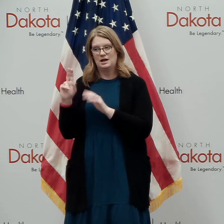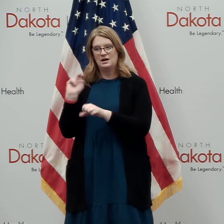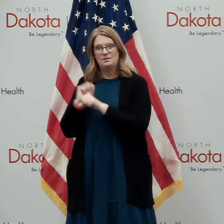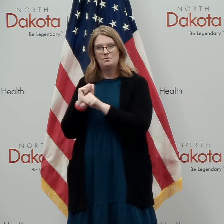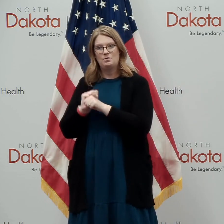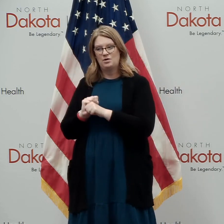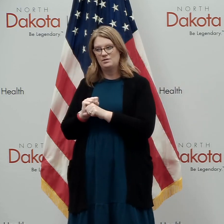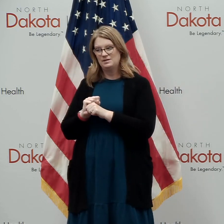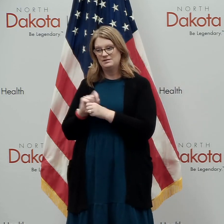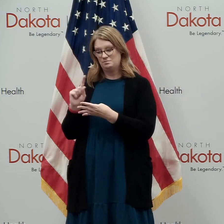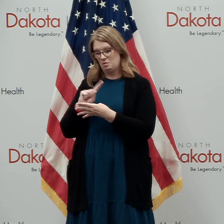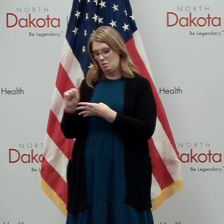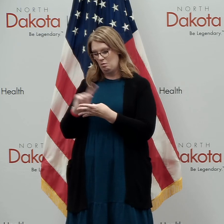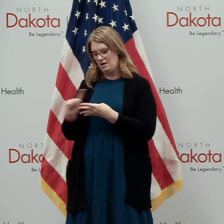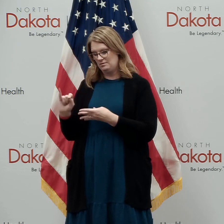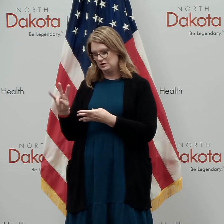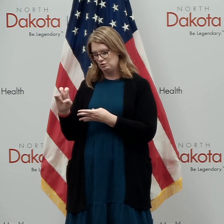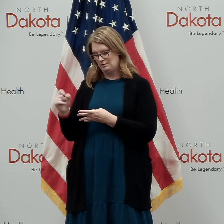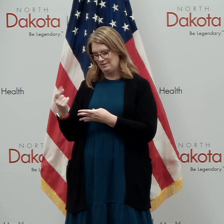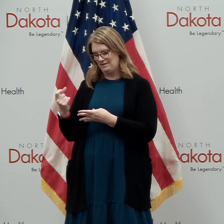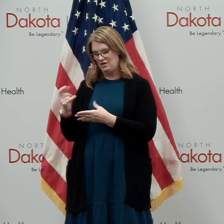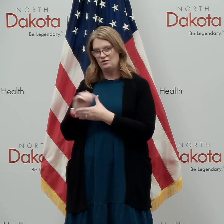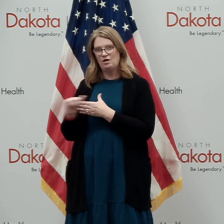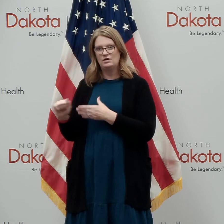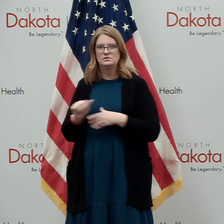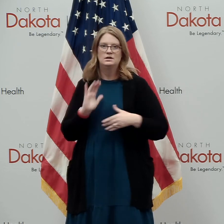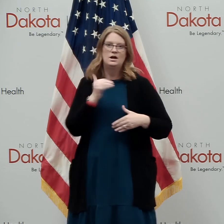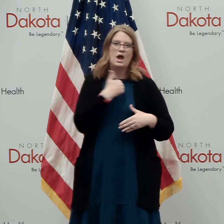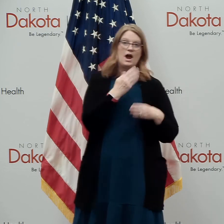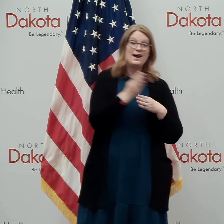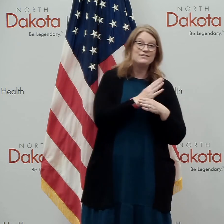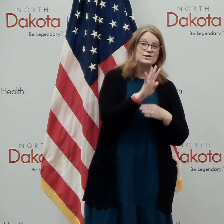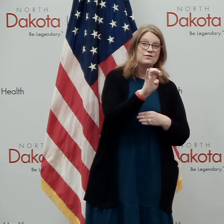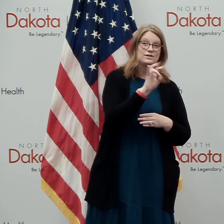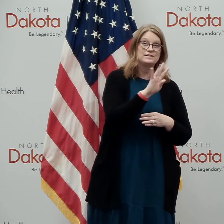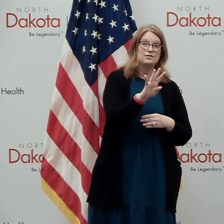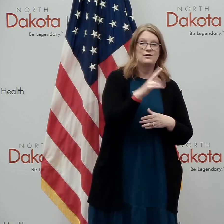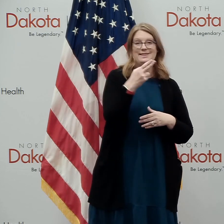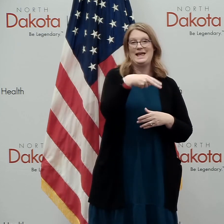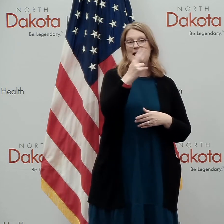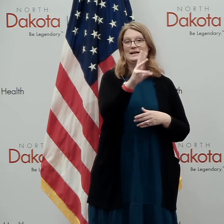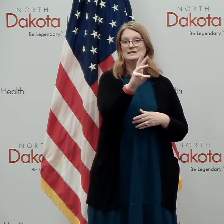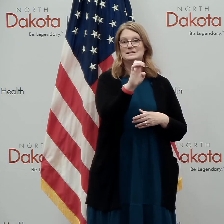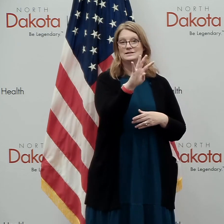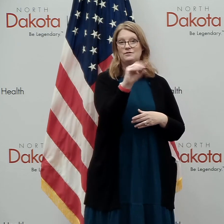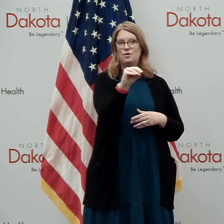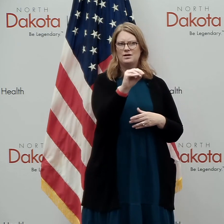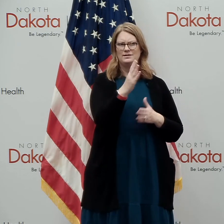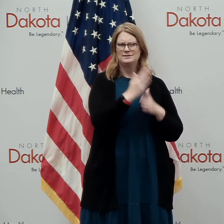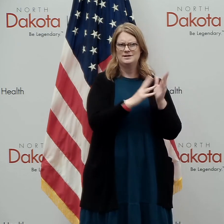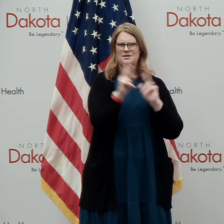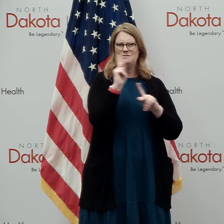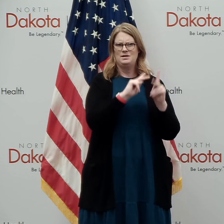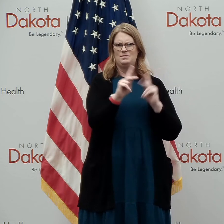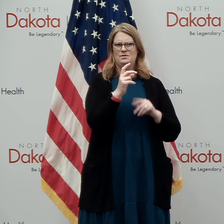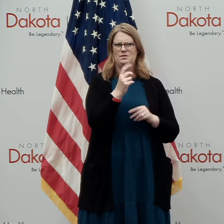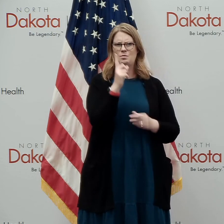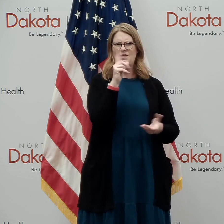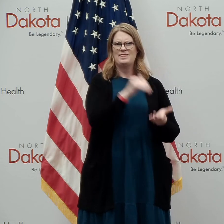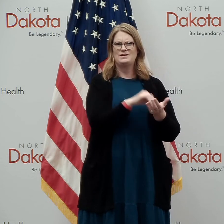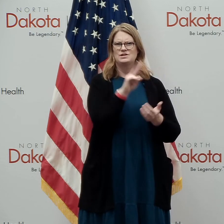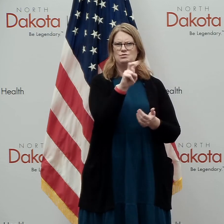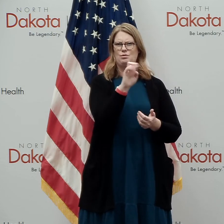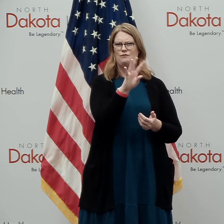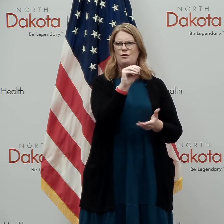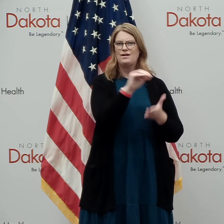as $211 a week. North Dakota, our average is $474. The high is $640. I mean, we had people that were getting $1,240 a